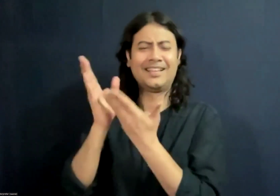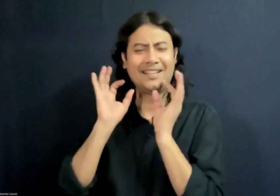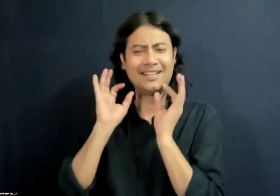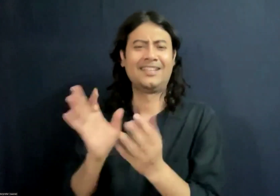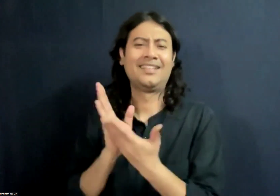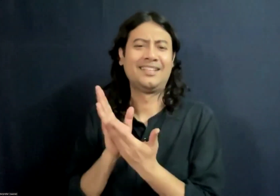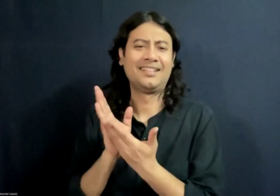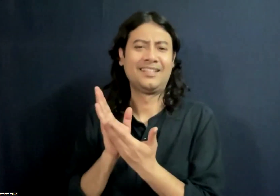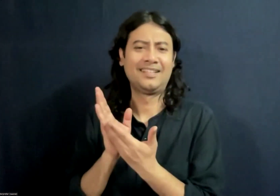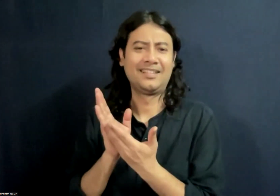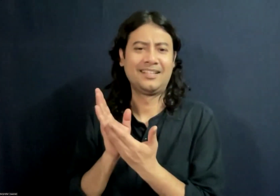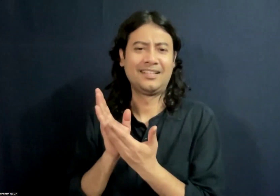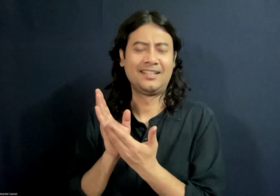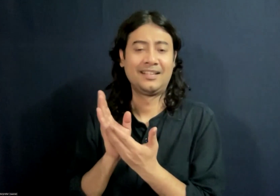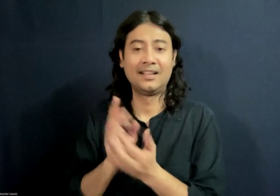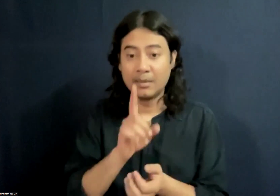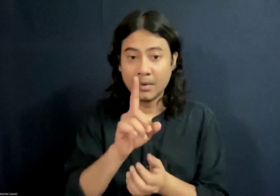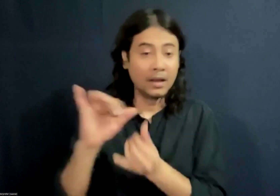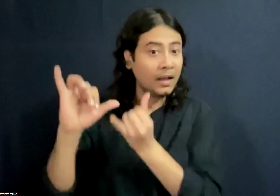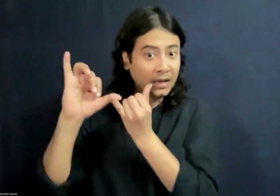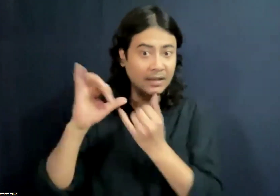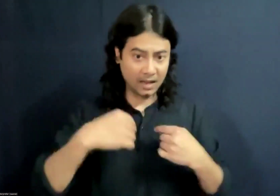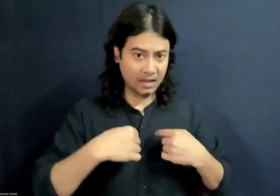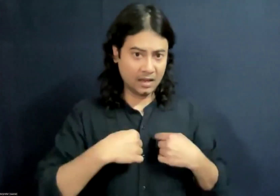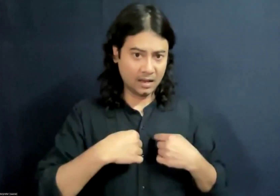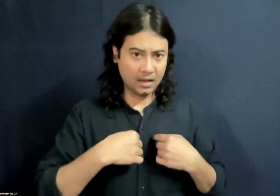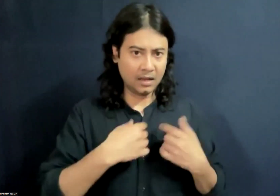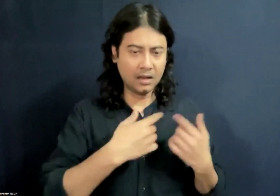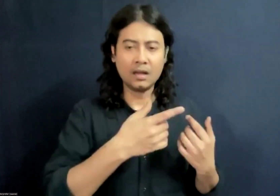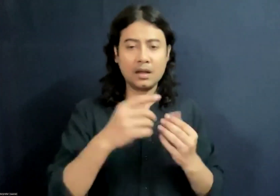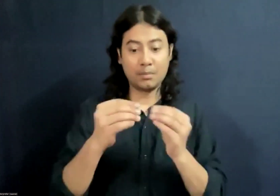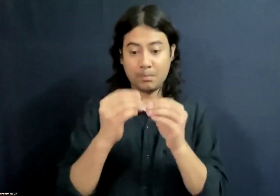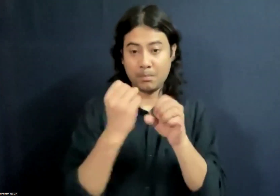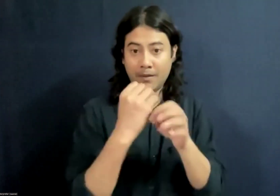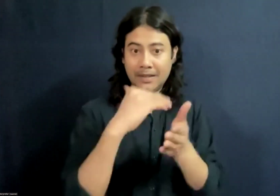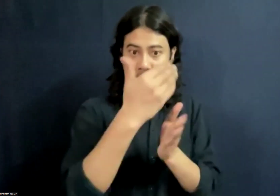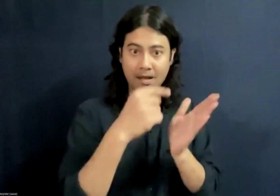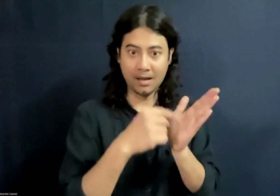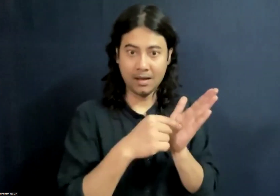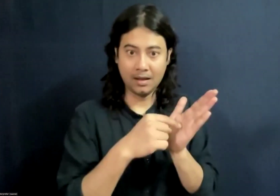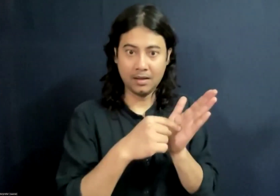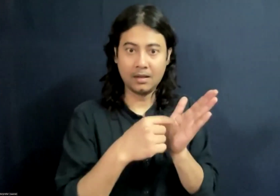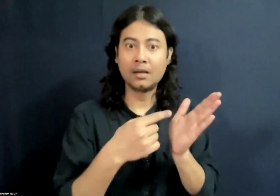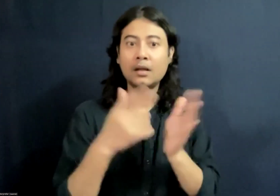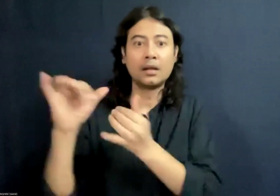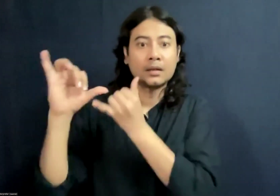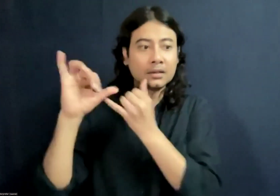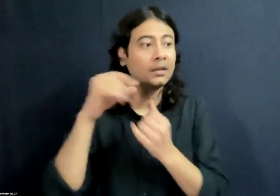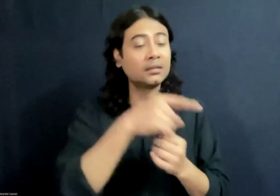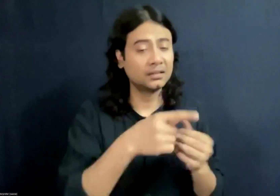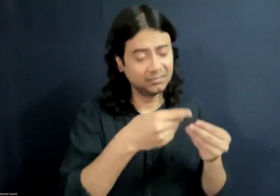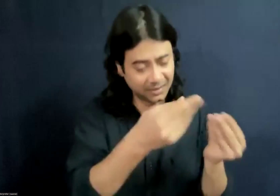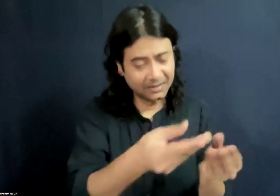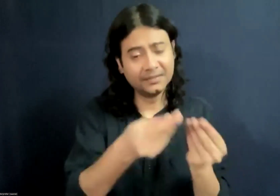charity. Krishna doesn't want anything. Yet he is telling Arjun that we must give charity. So why is it that?